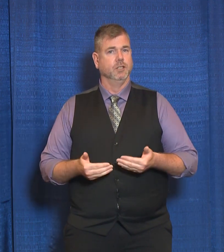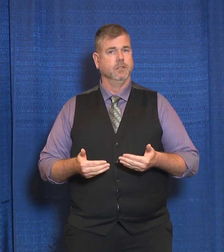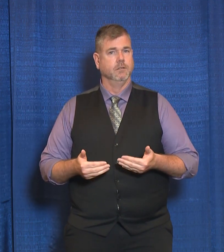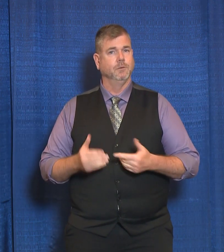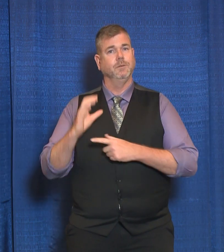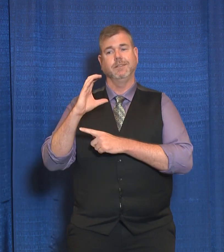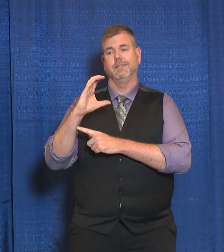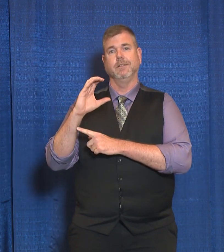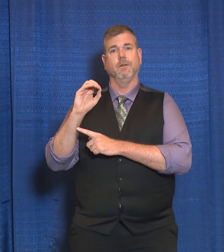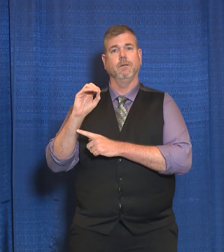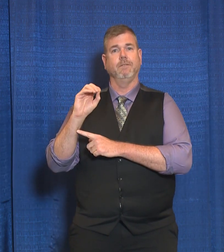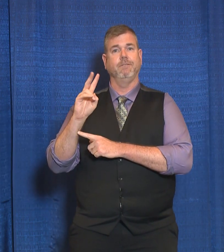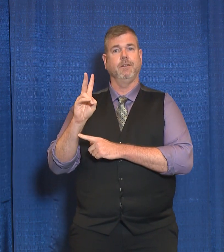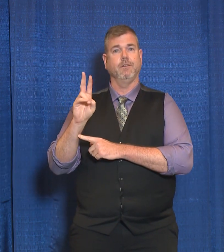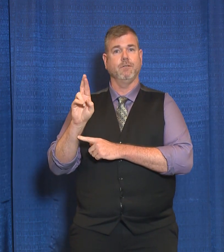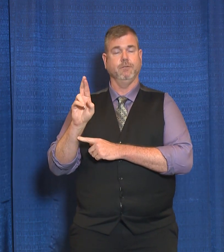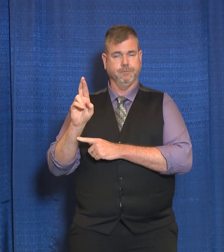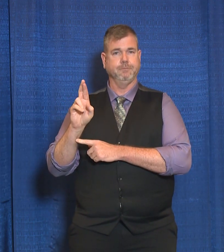Introduction to COVR.